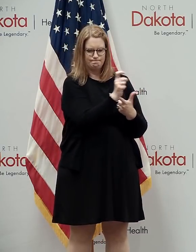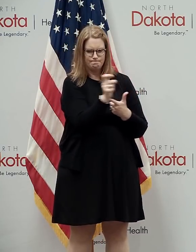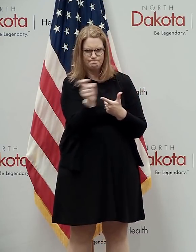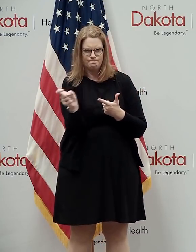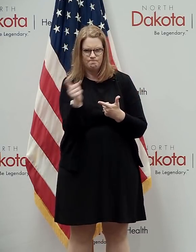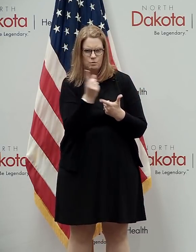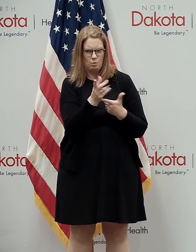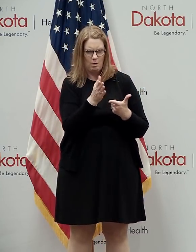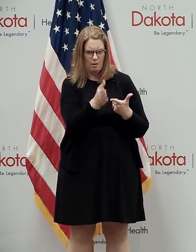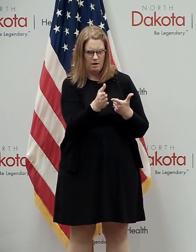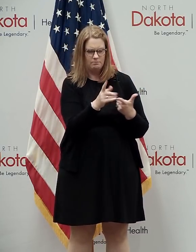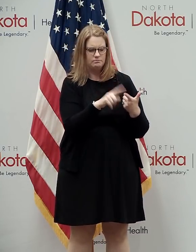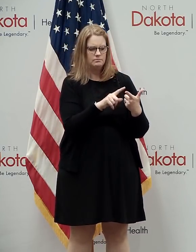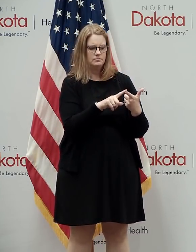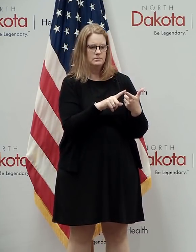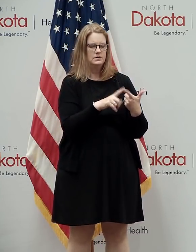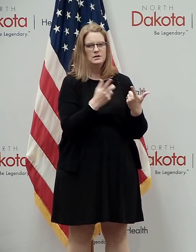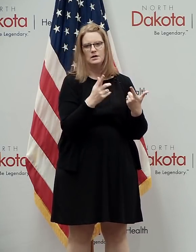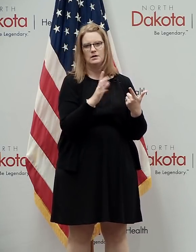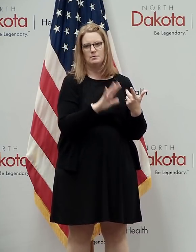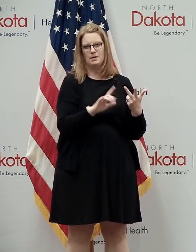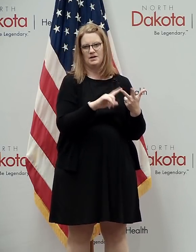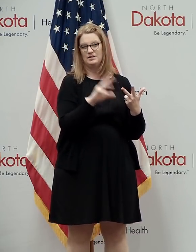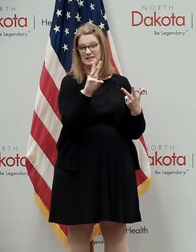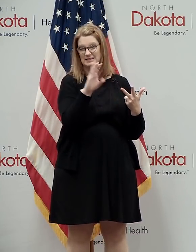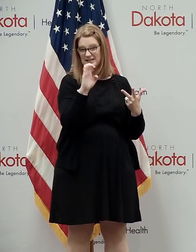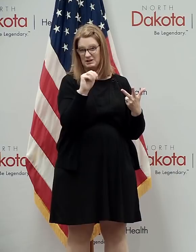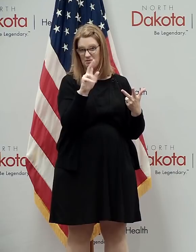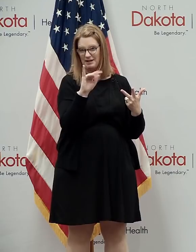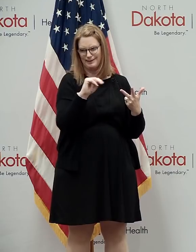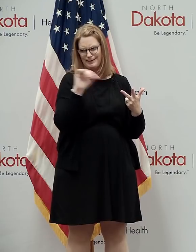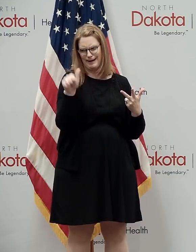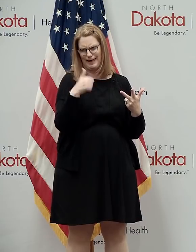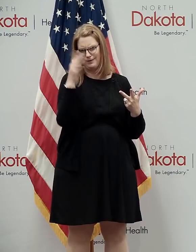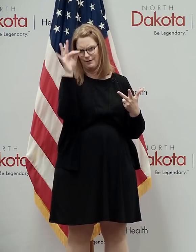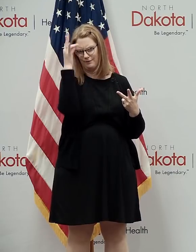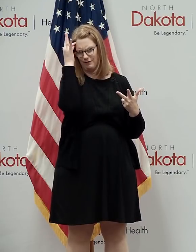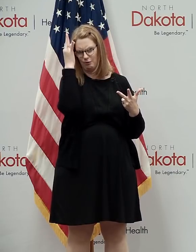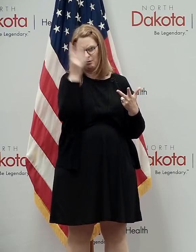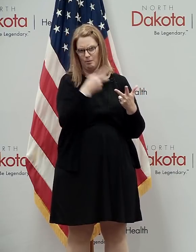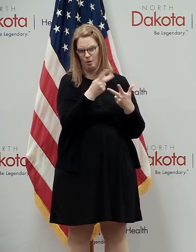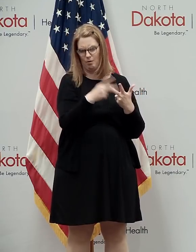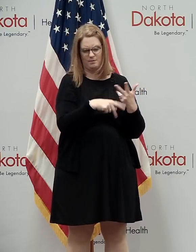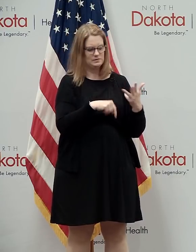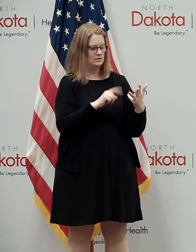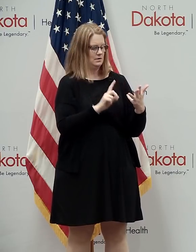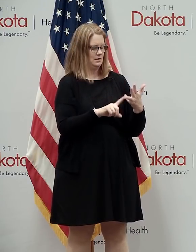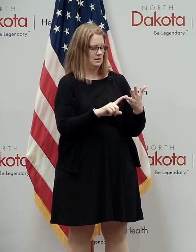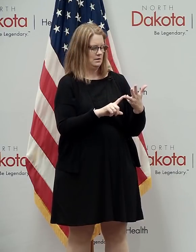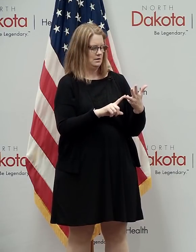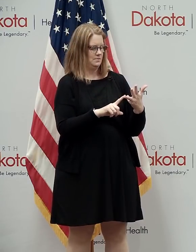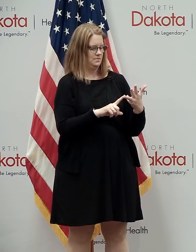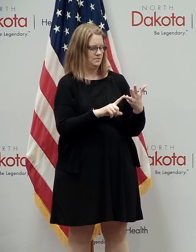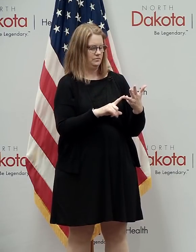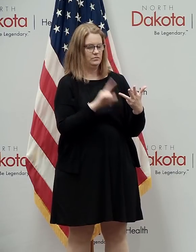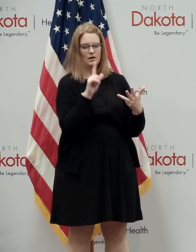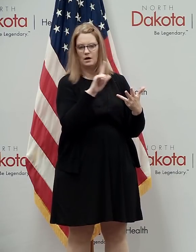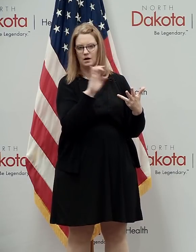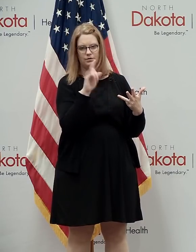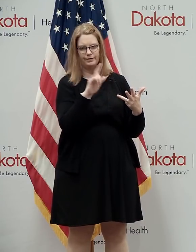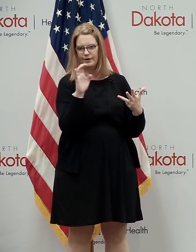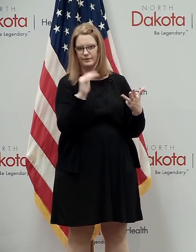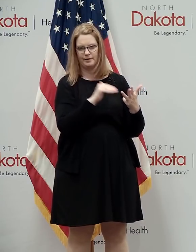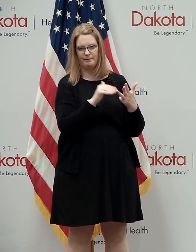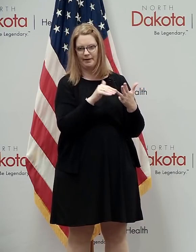way. There's about $600 million in other federal programs, and then of course hundreds and hundreds of